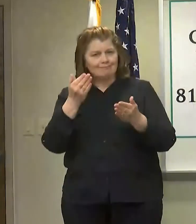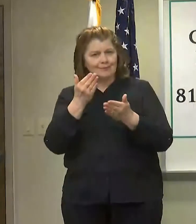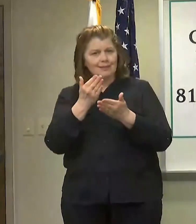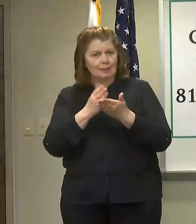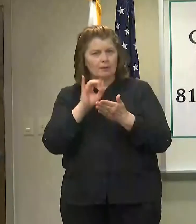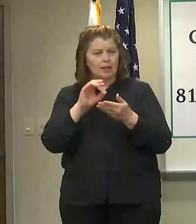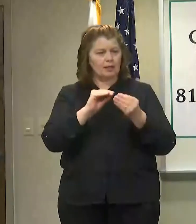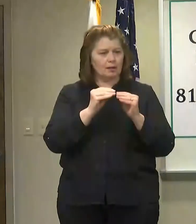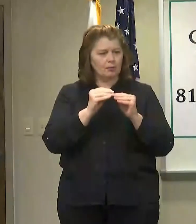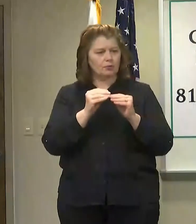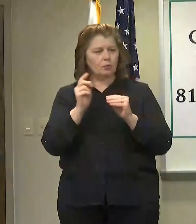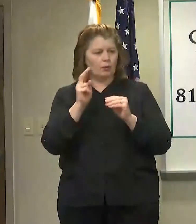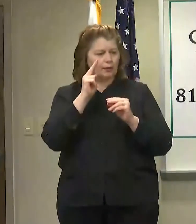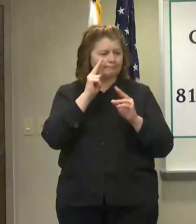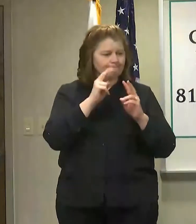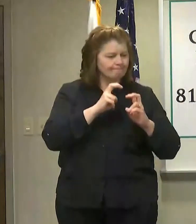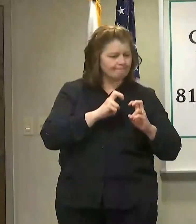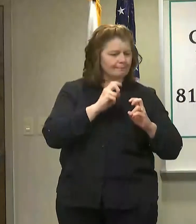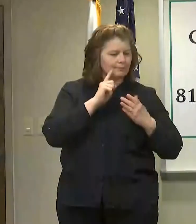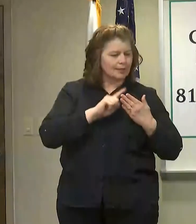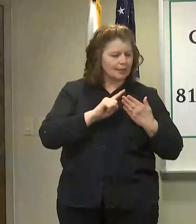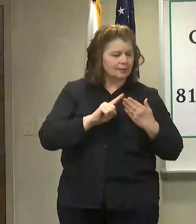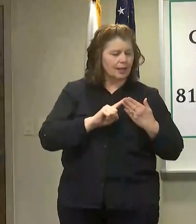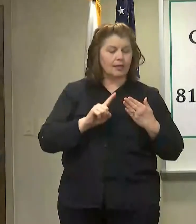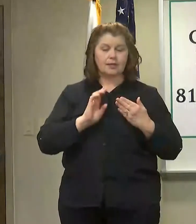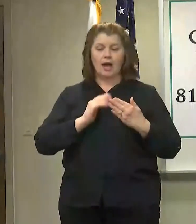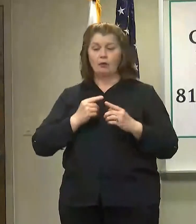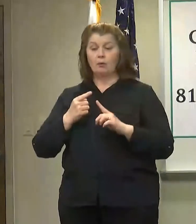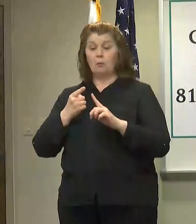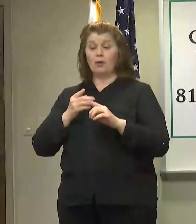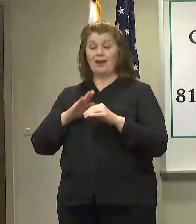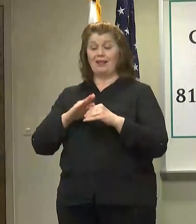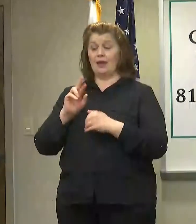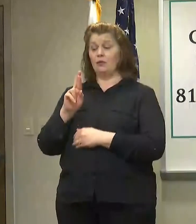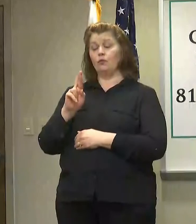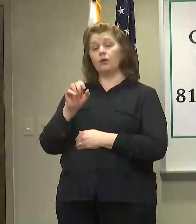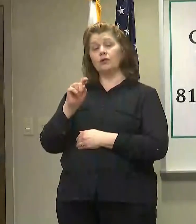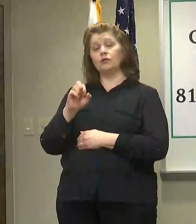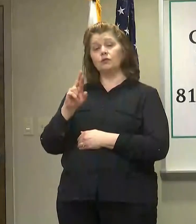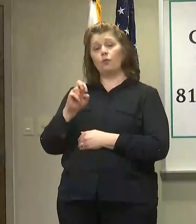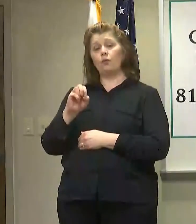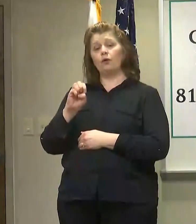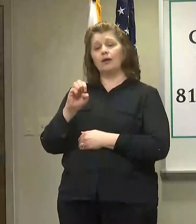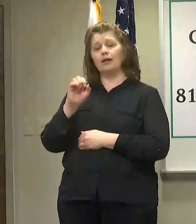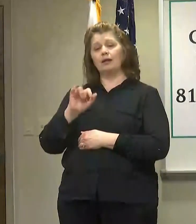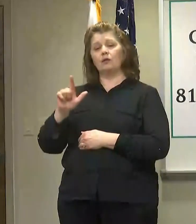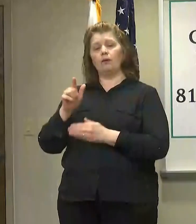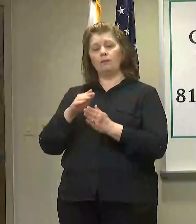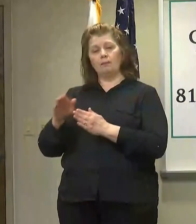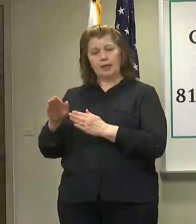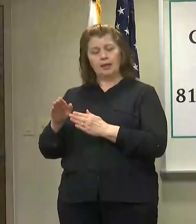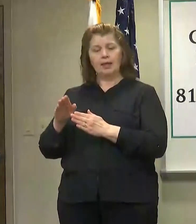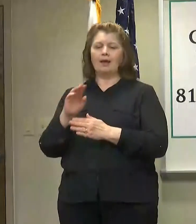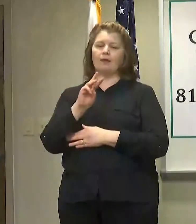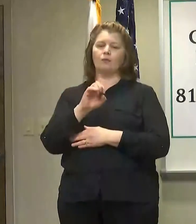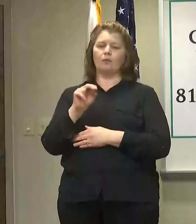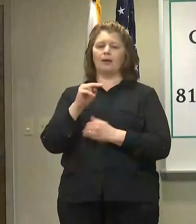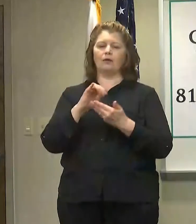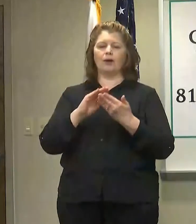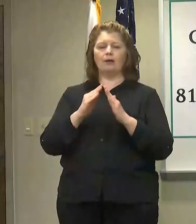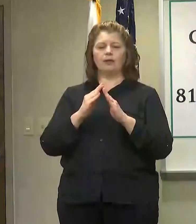we're looking at, where we look at the Restore Illinois plan, and where we're moving in terms of Winnebago County. It's, again, I